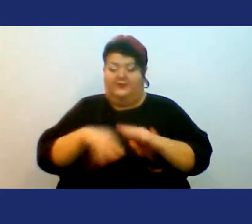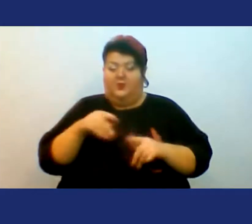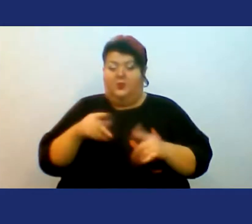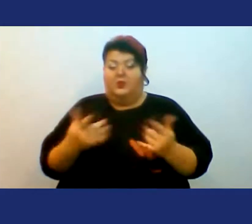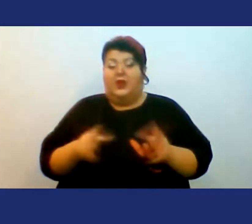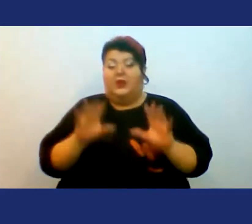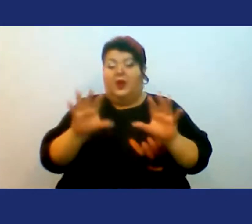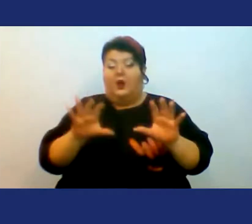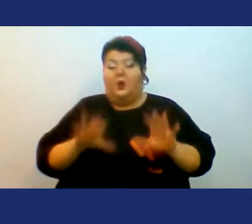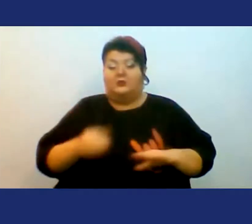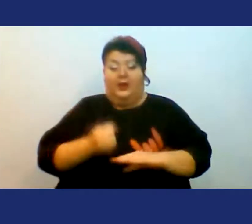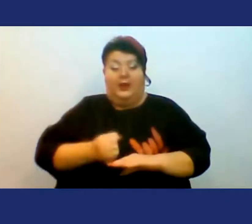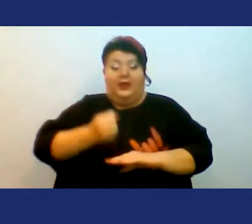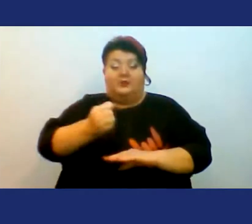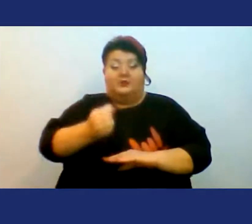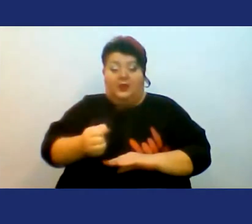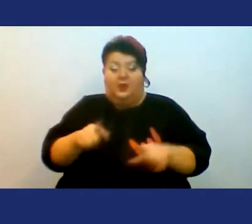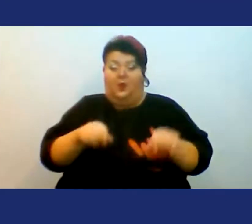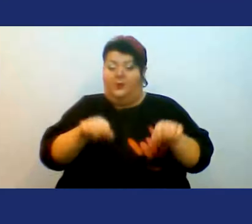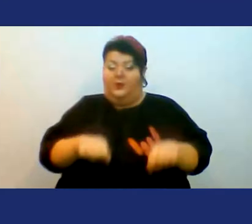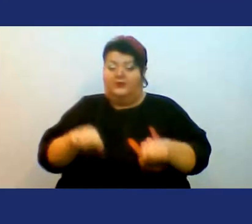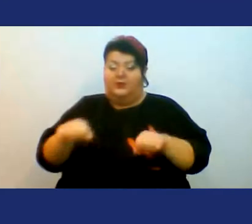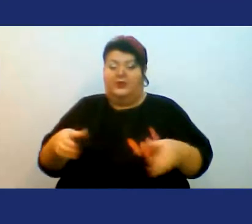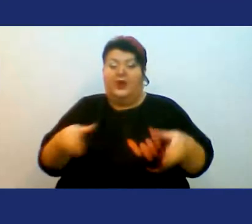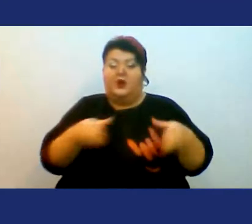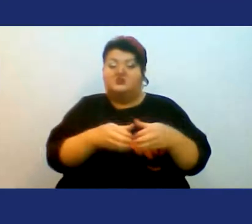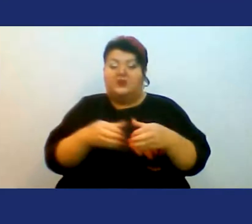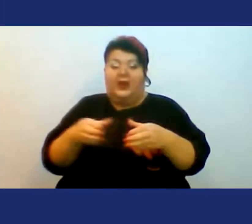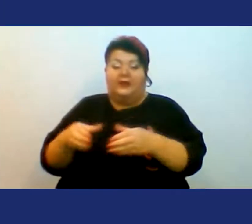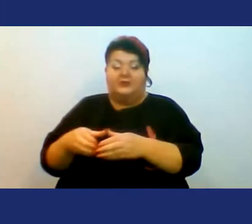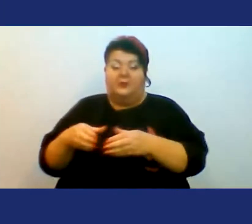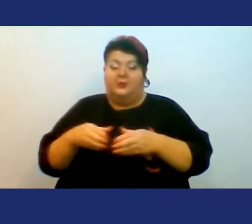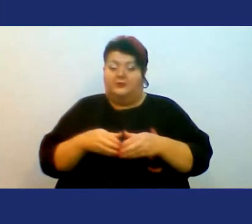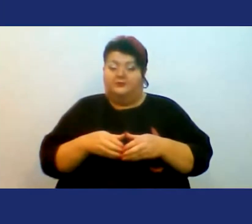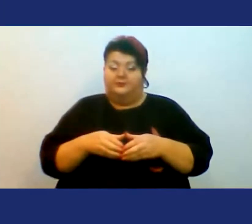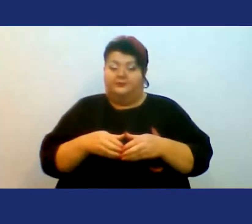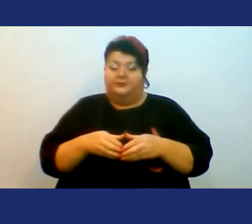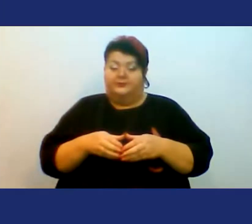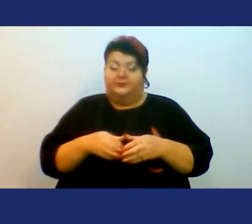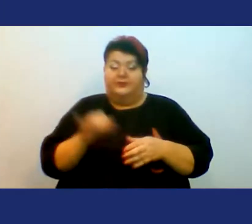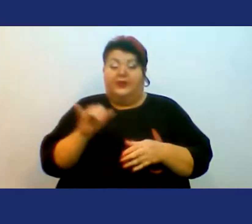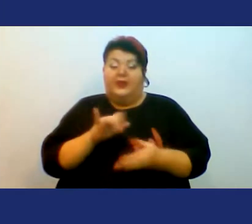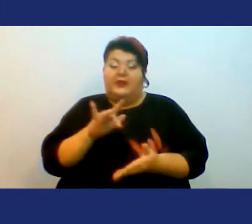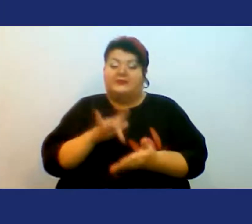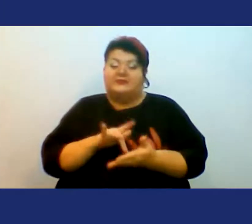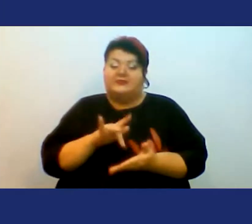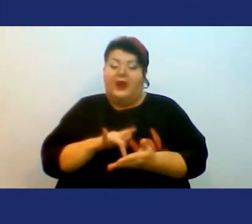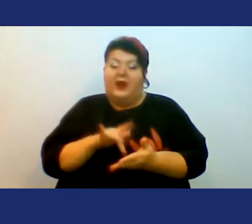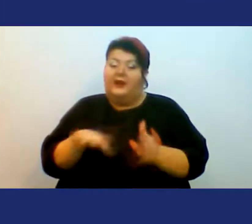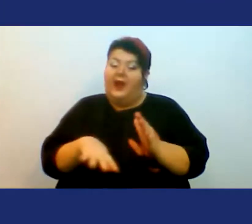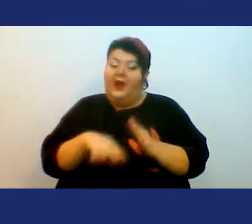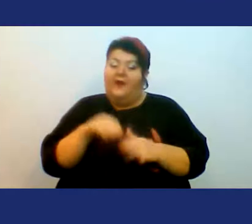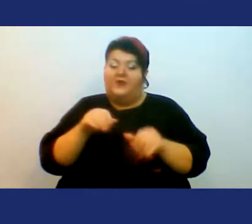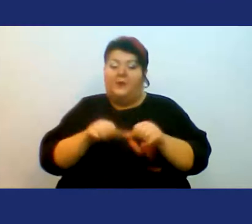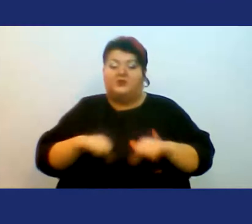in the United States and is analogous to some degree to the Central Election Commission in Ukraine, only